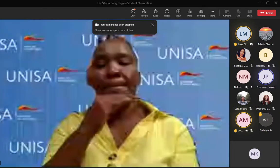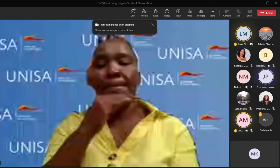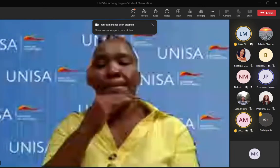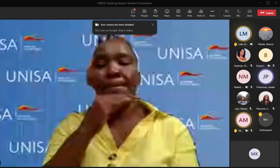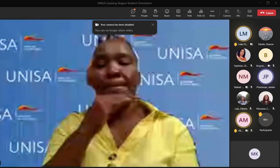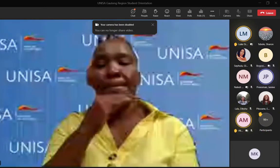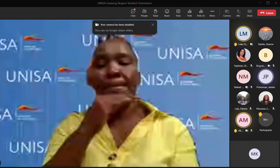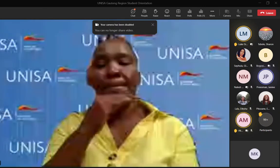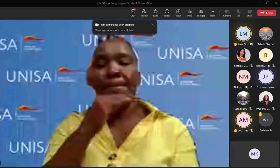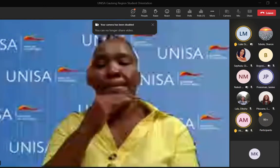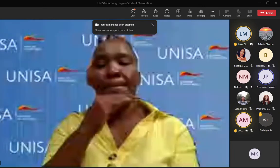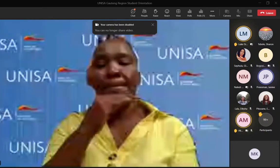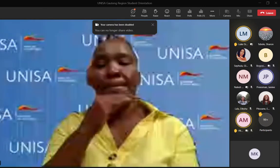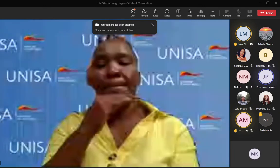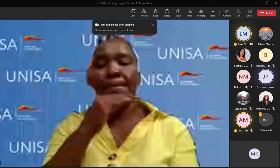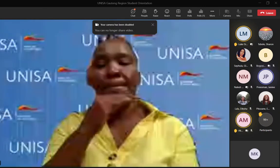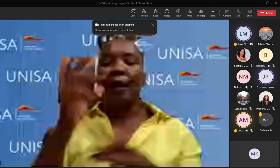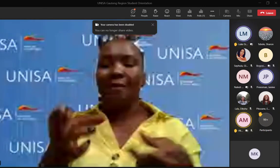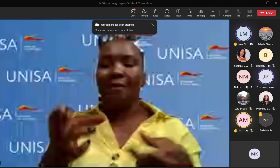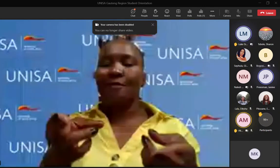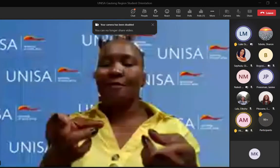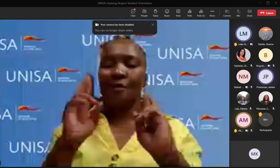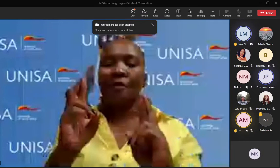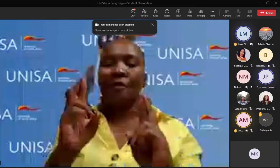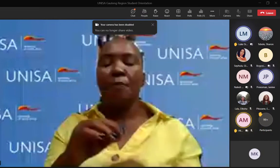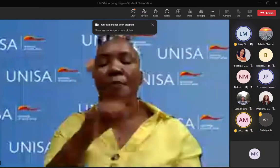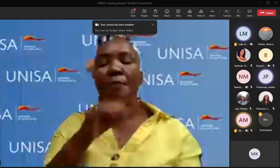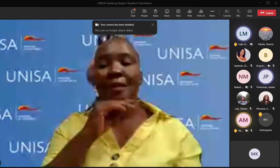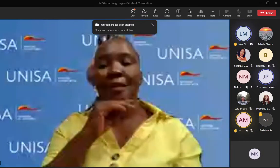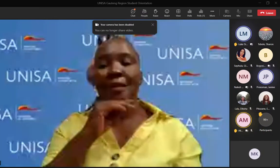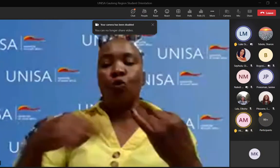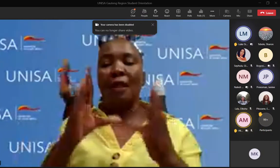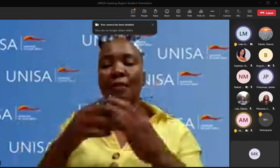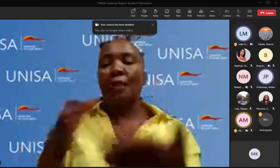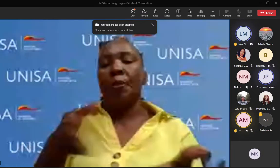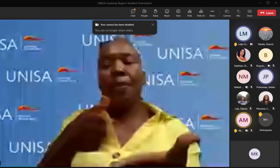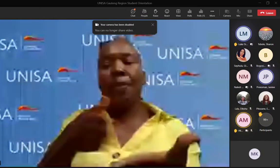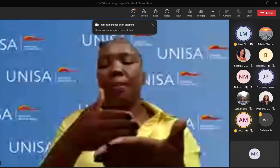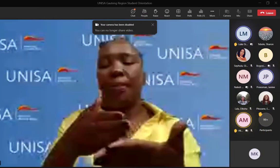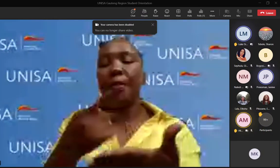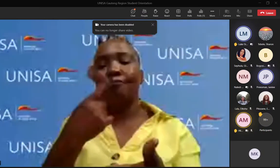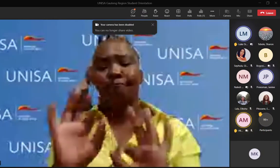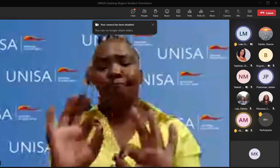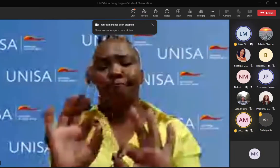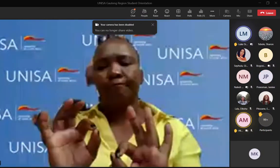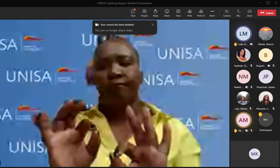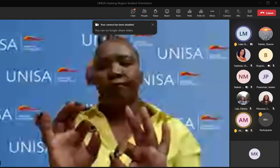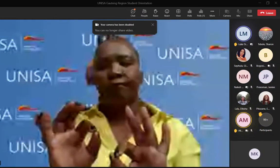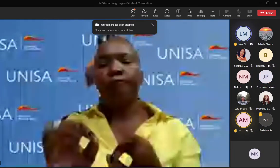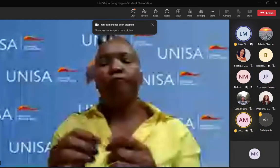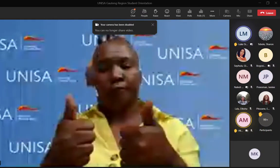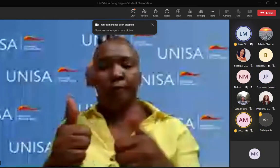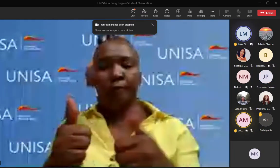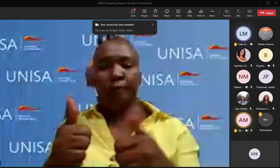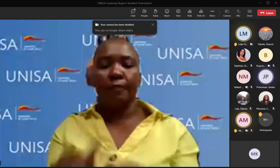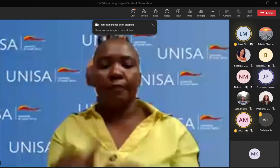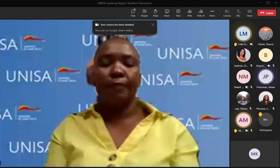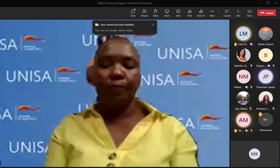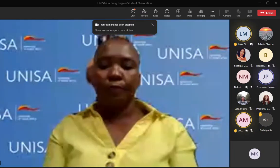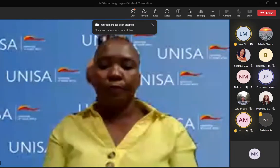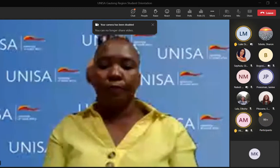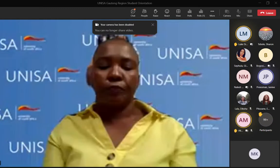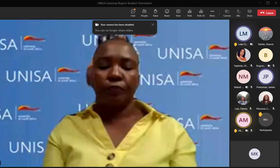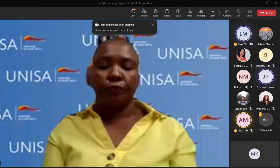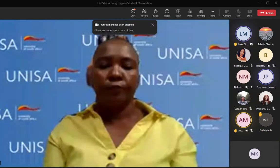for them does that answer your question okay all right thank you okay